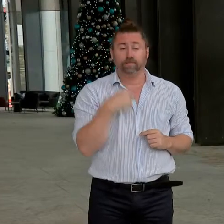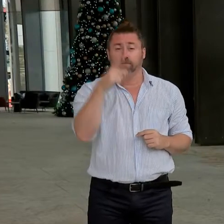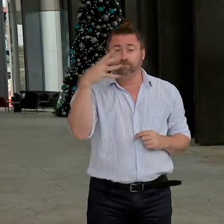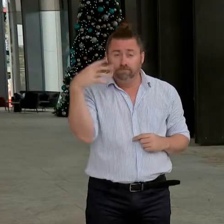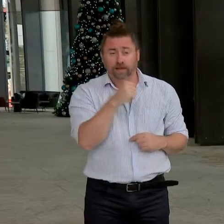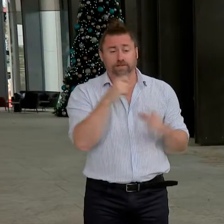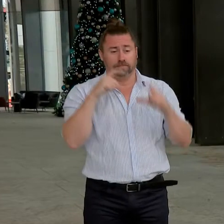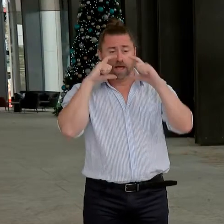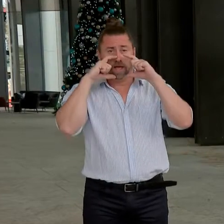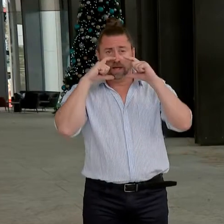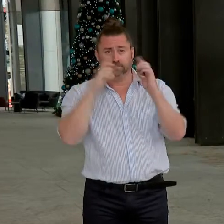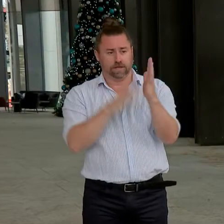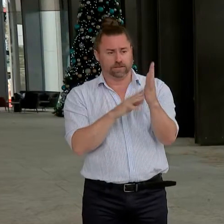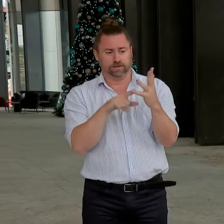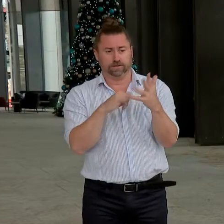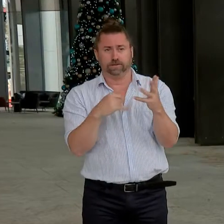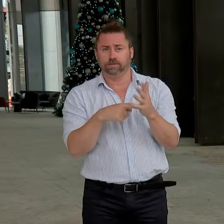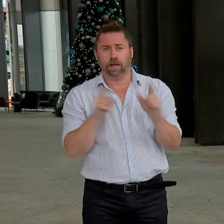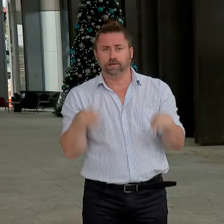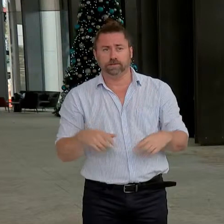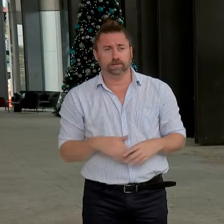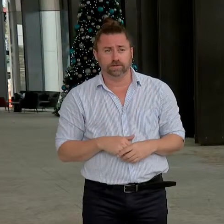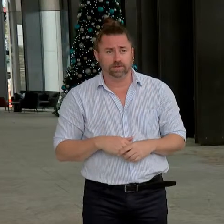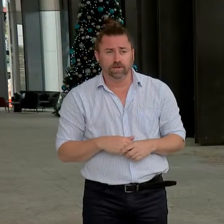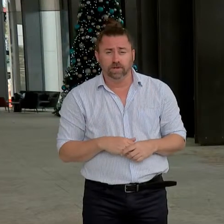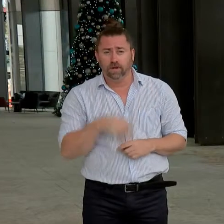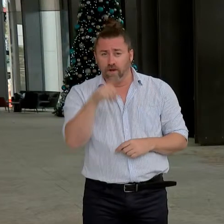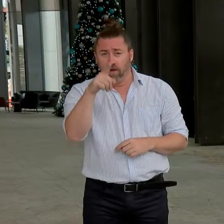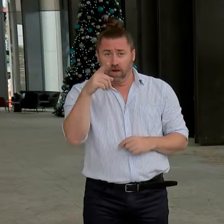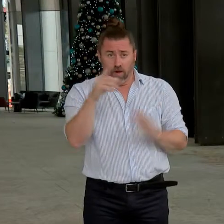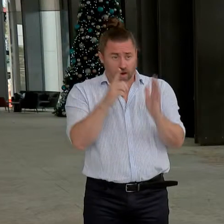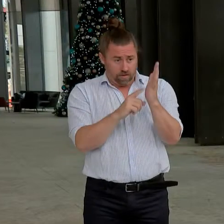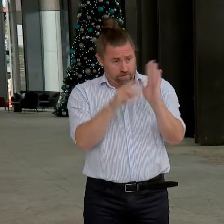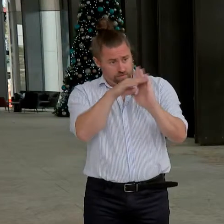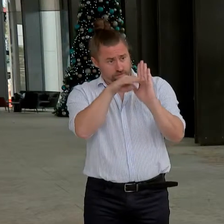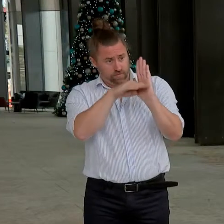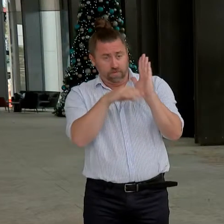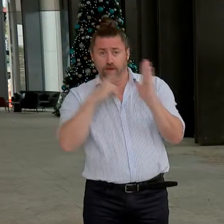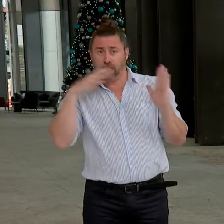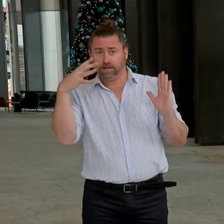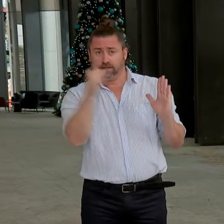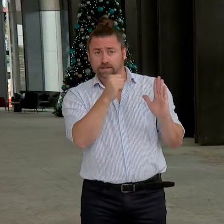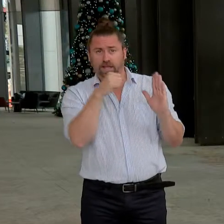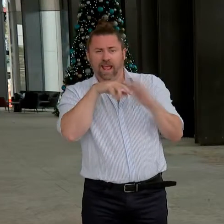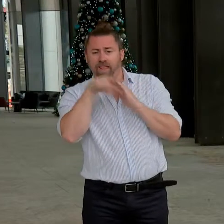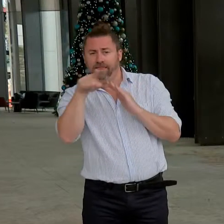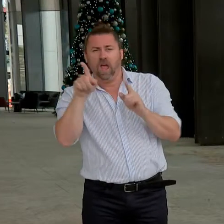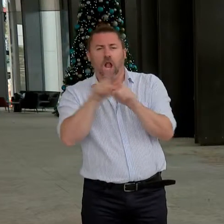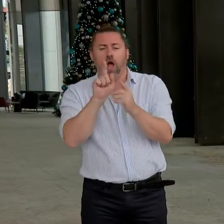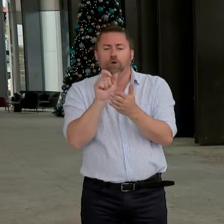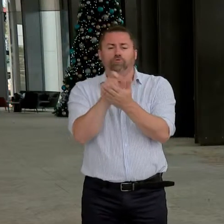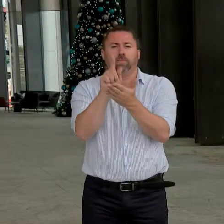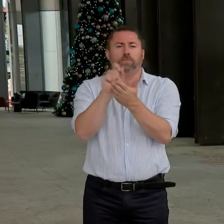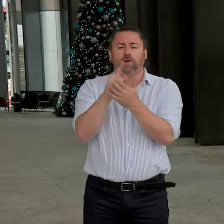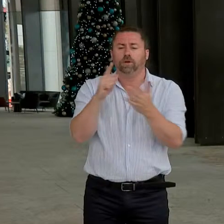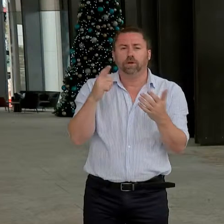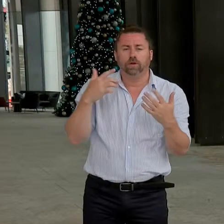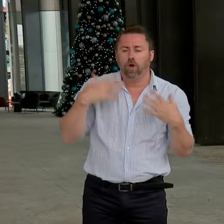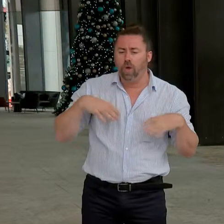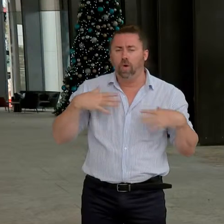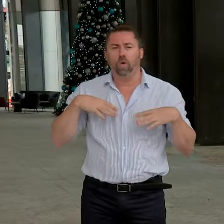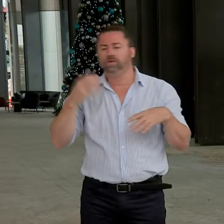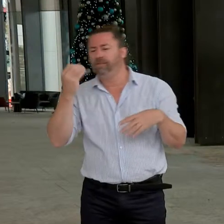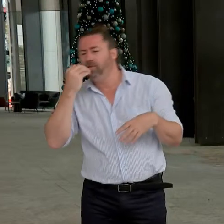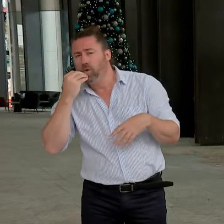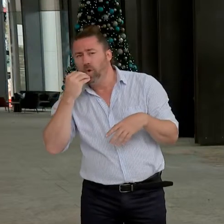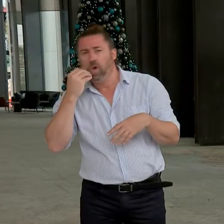So there's requirements to wear a mask. It's mandatory in certain settings like retail stores for staff and for customers,